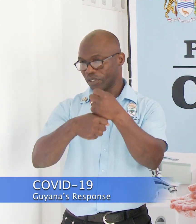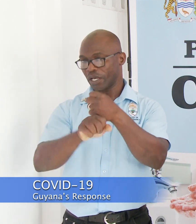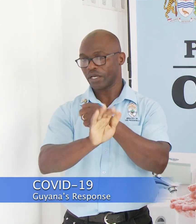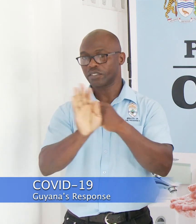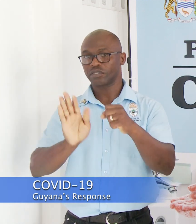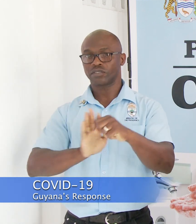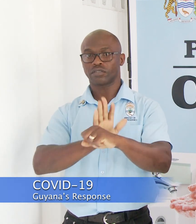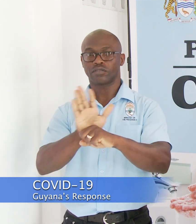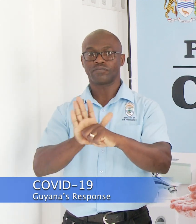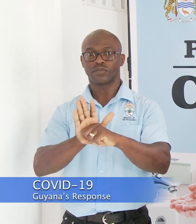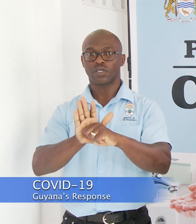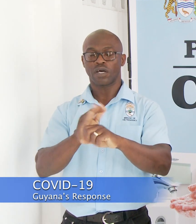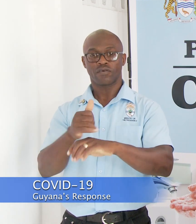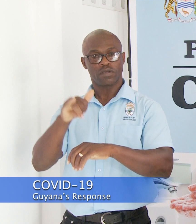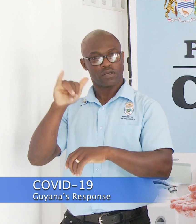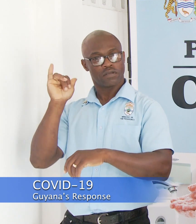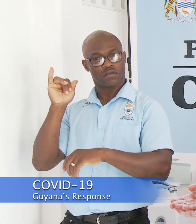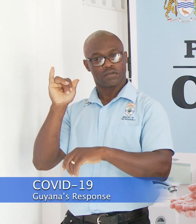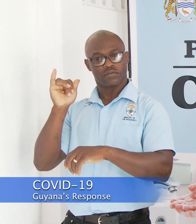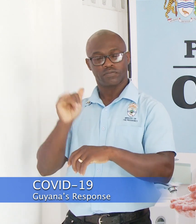As of yesterday,